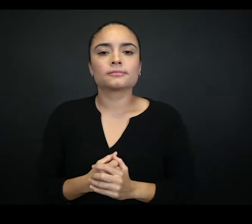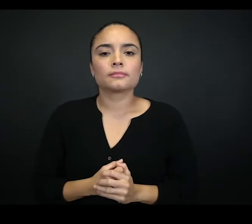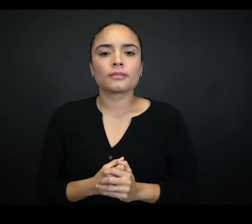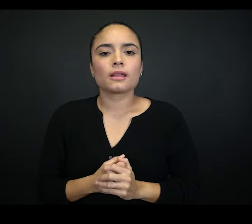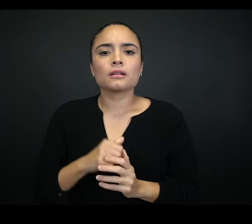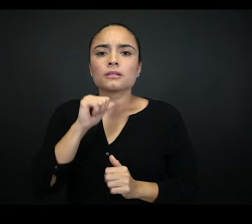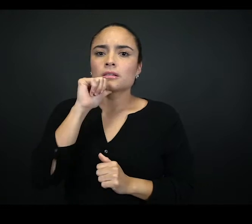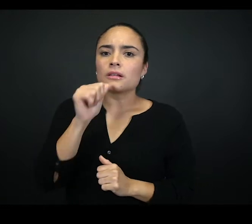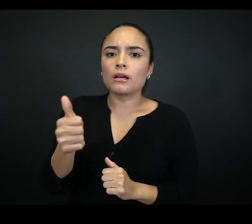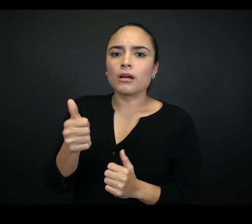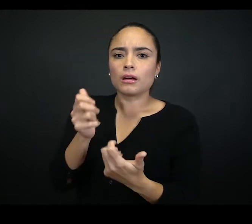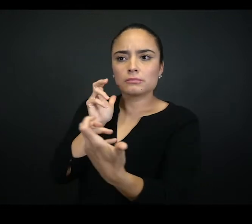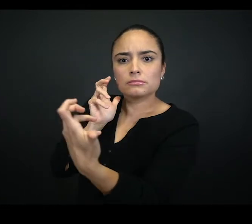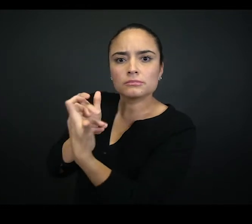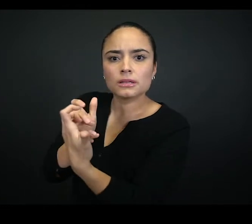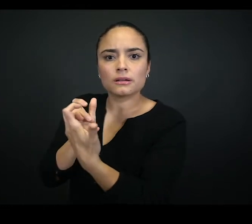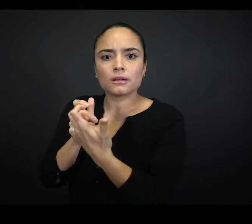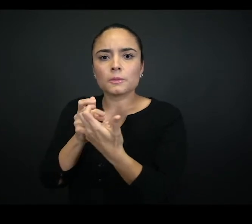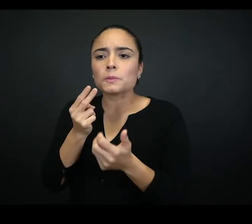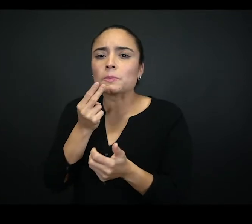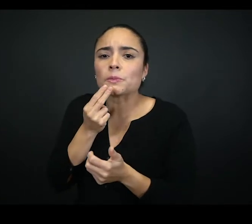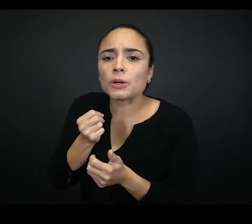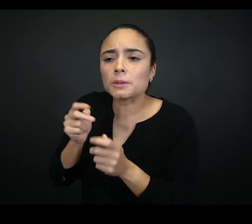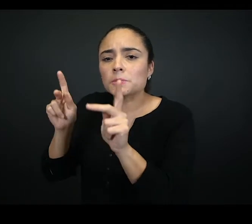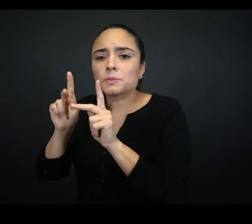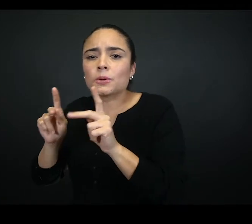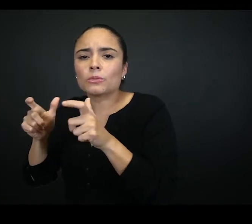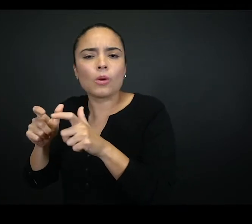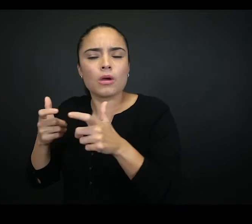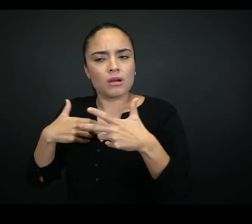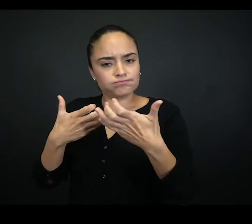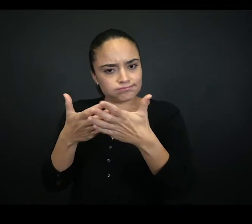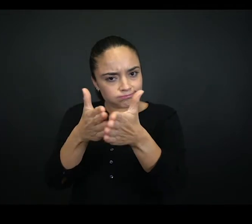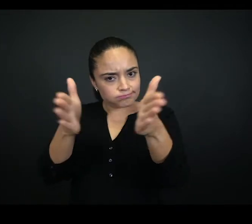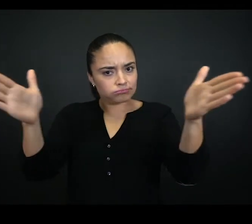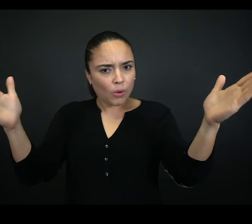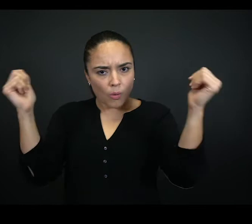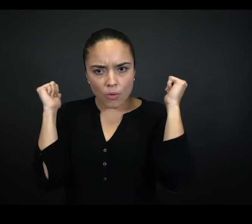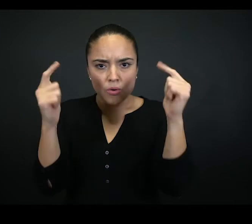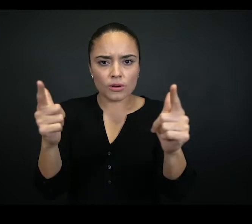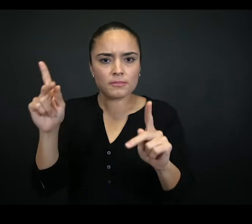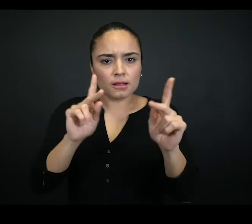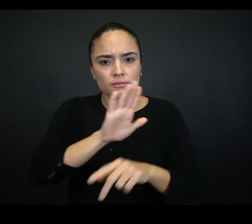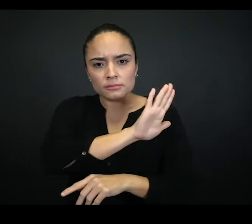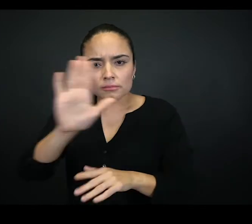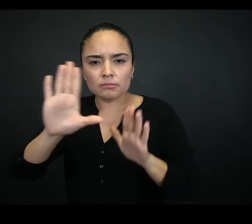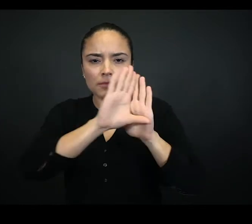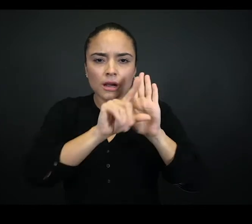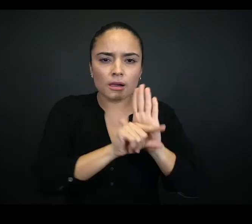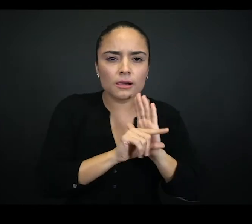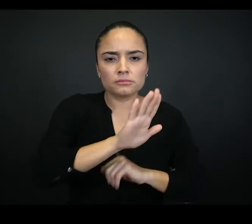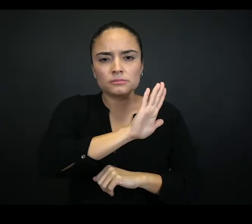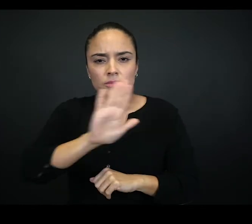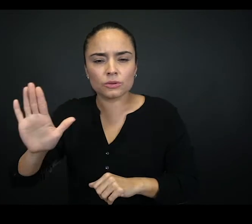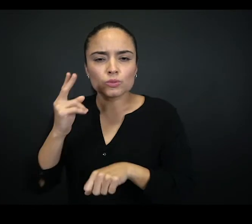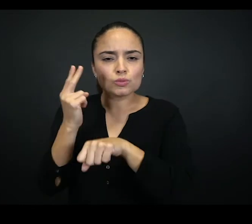of people with different types of background, different types of drug use, different experiences, and then truly listening